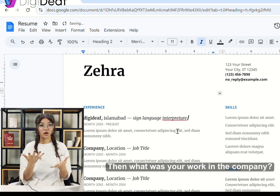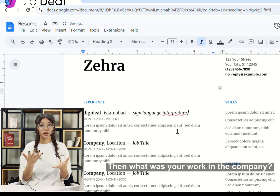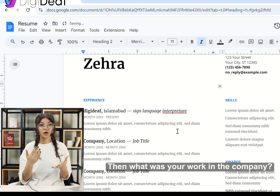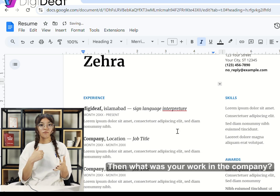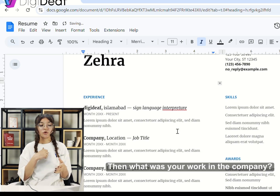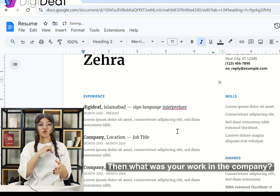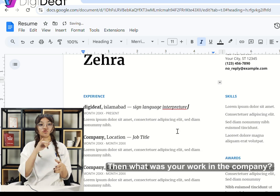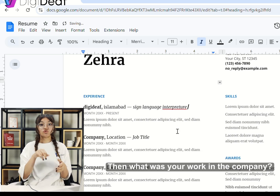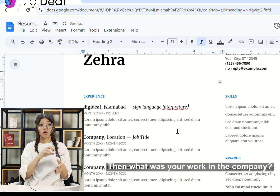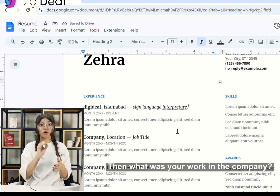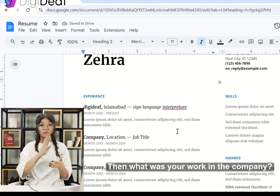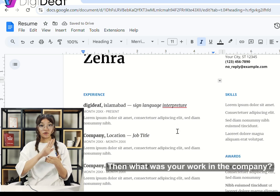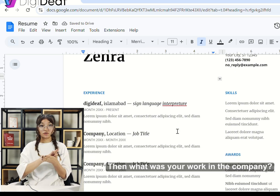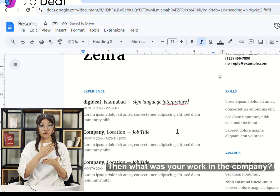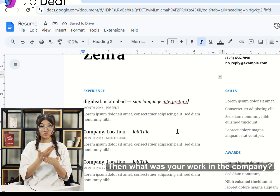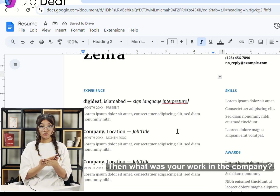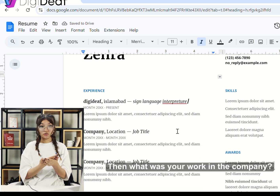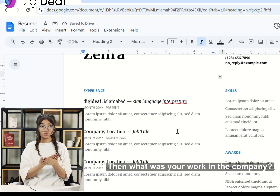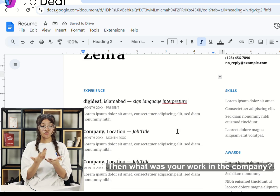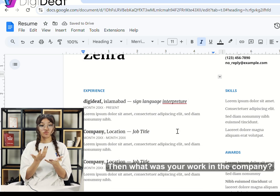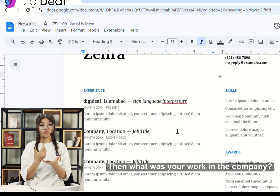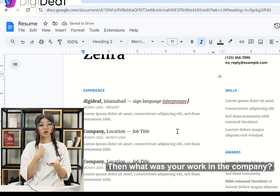Then what was your work in the company?